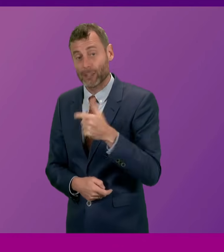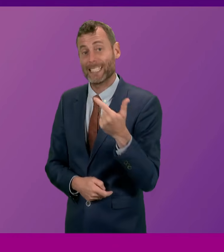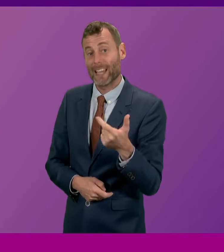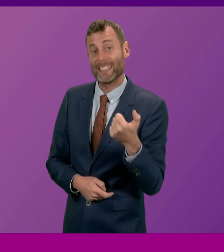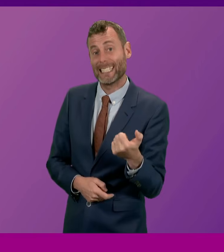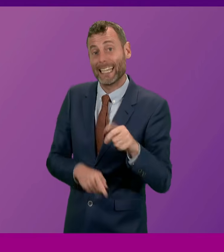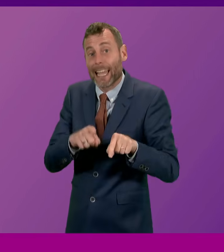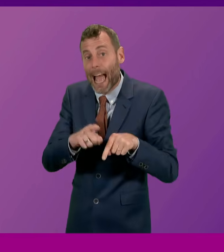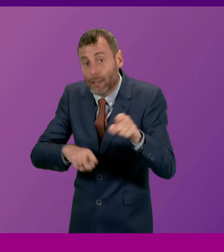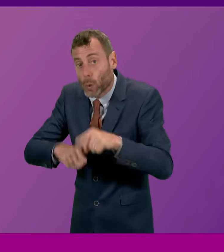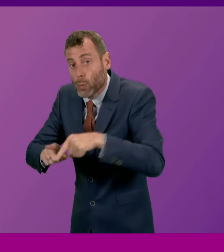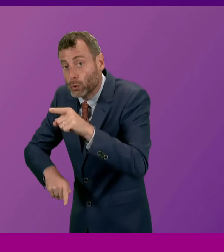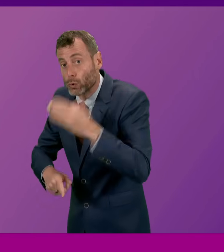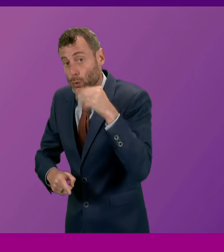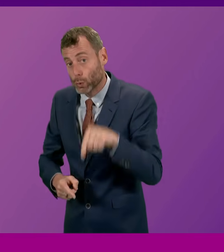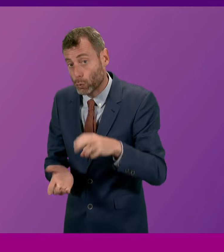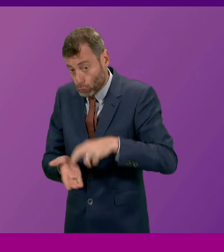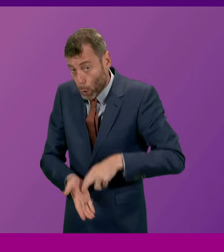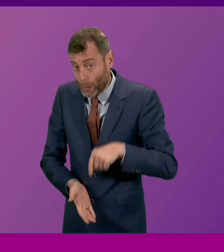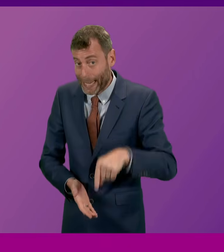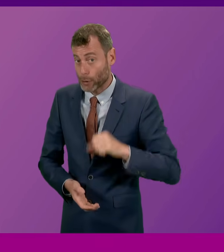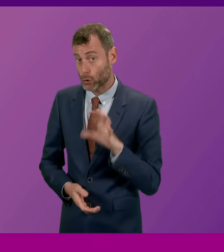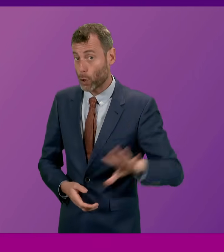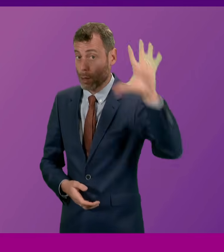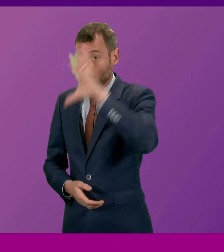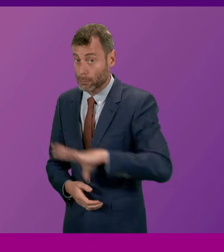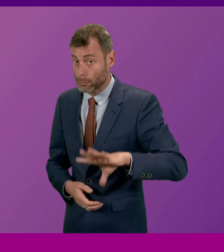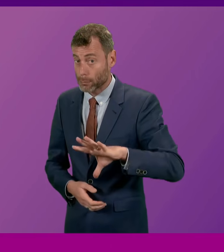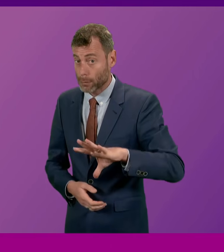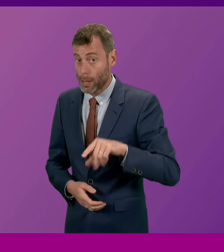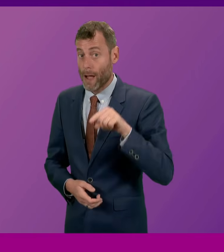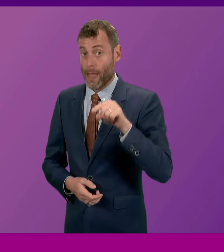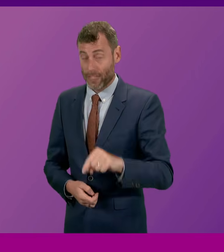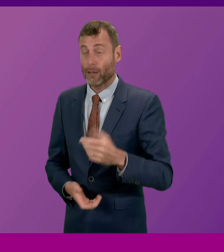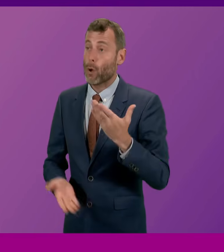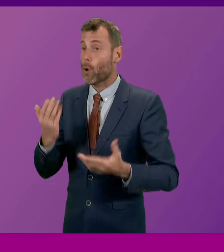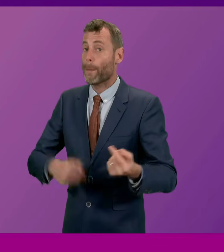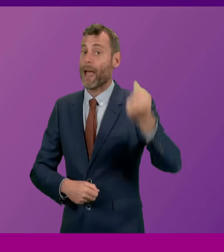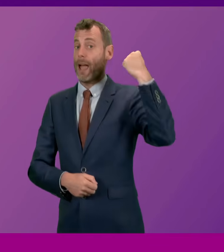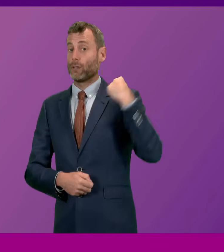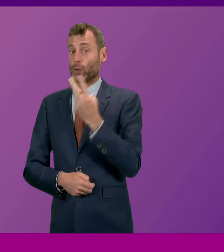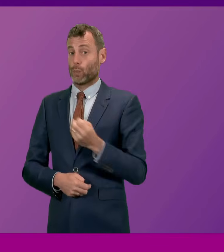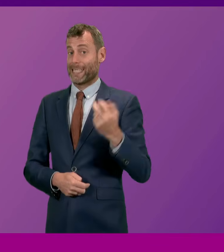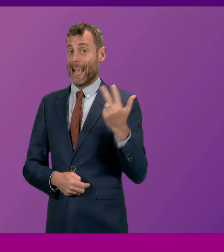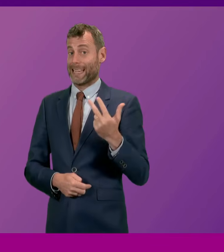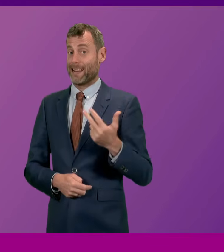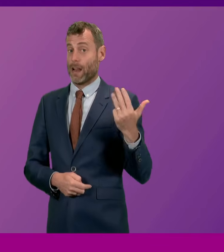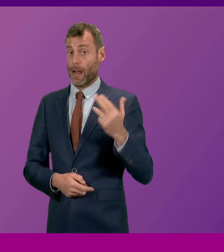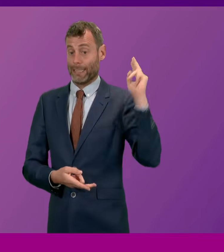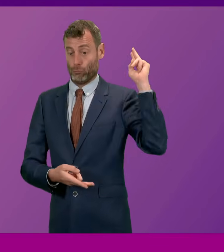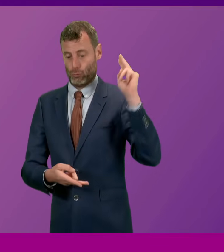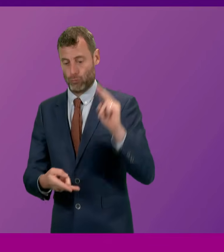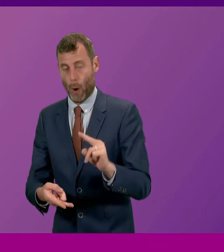11,676 exclusions recorded in Scottish education. Now, that is lower than it was in 2018-19, I